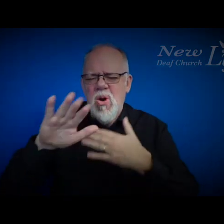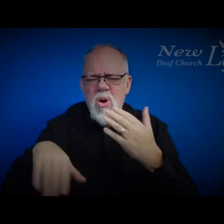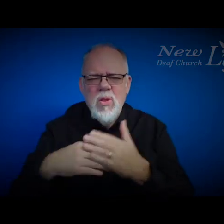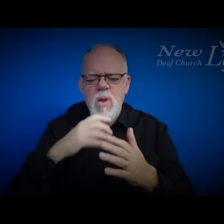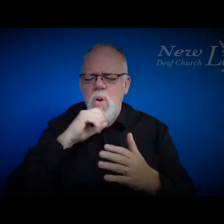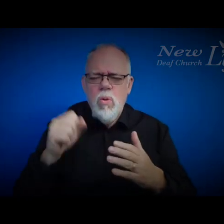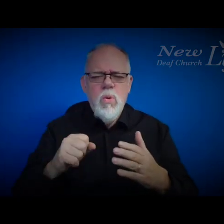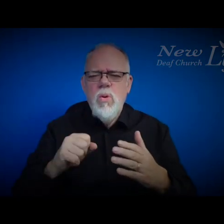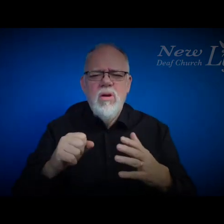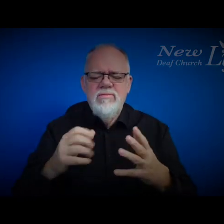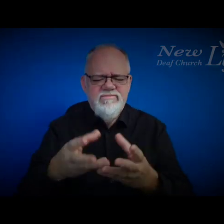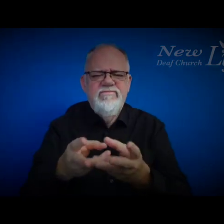There will be no more sadness, crying, or pain,